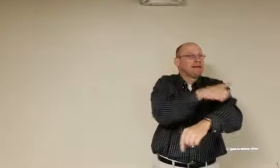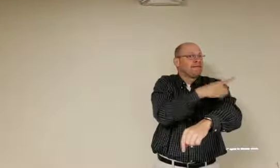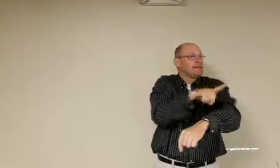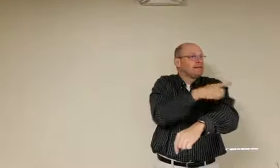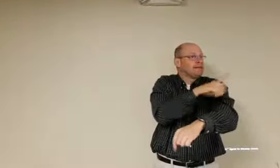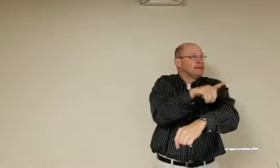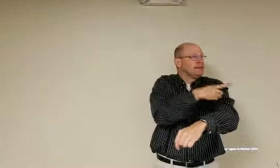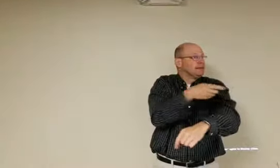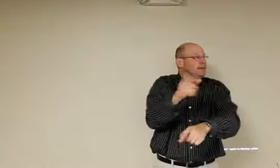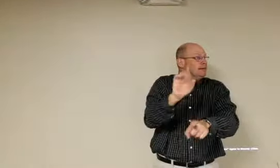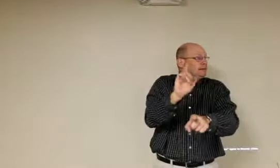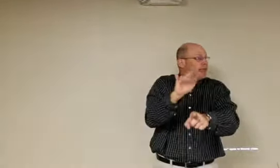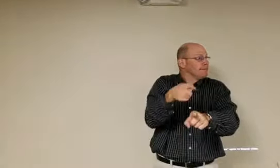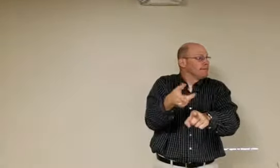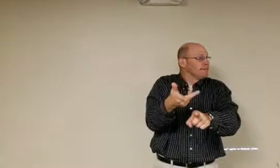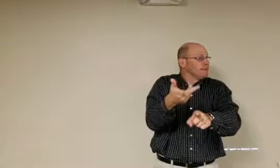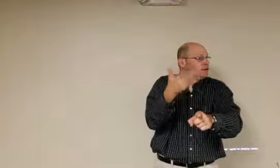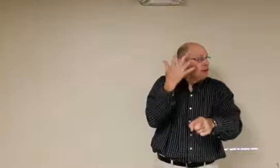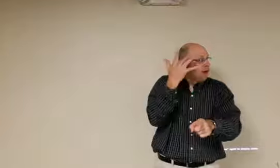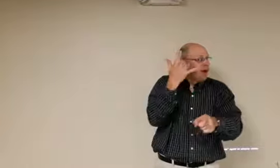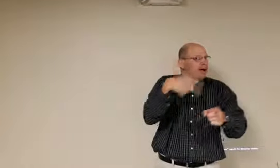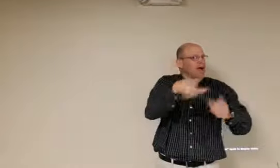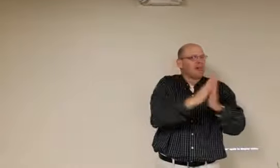And there was some deceit. Remember David?